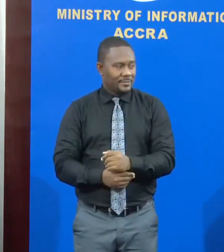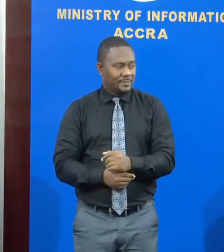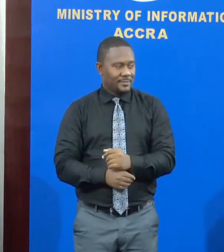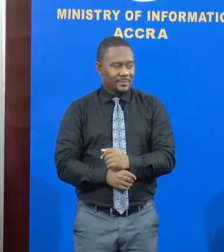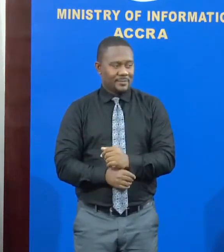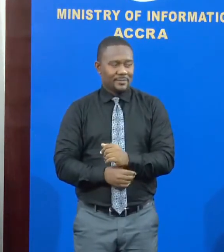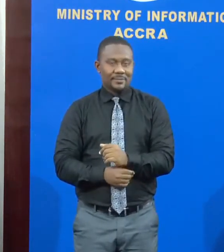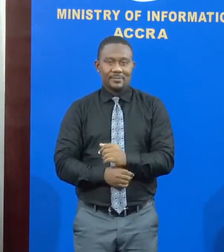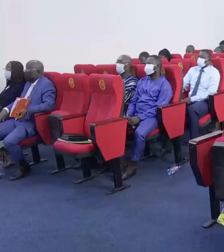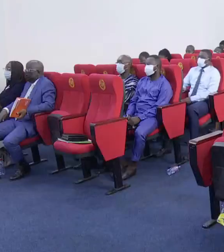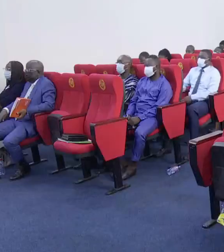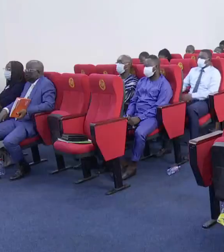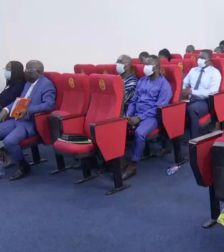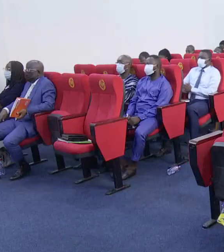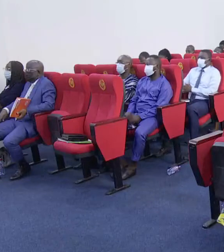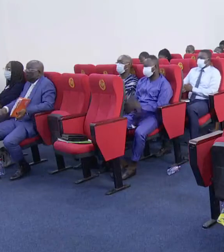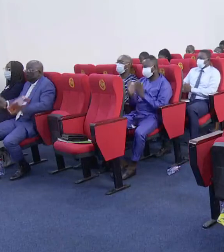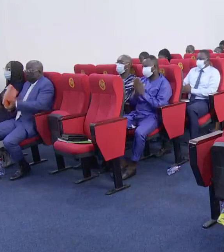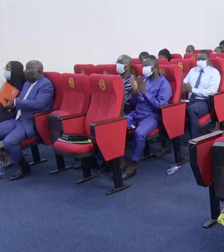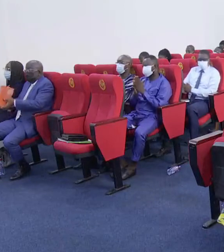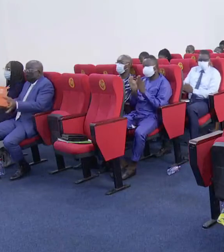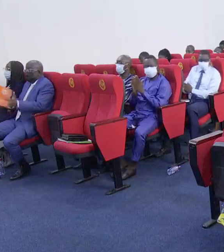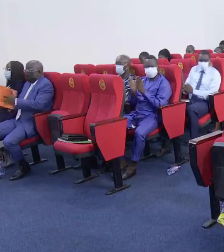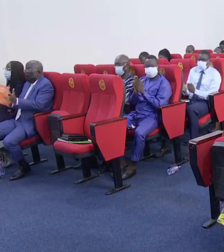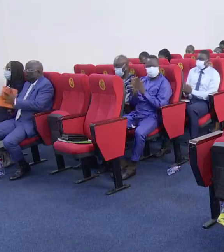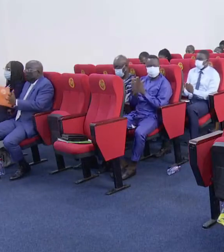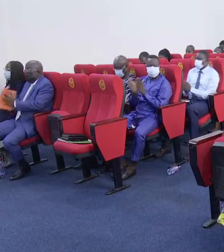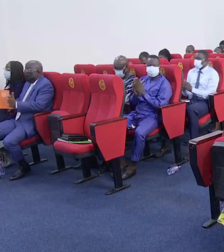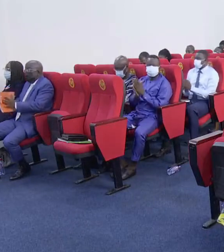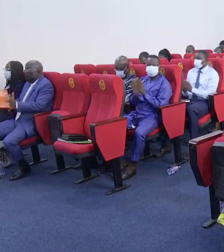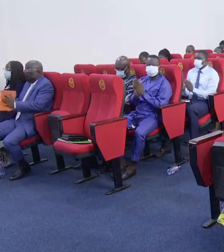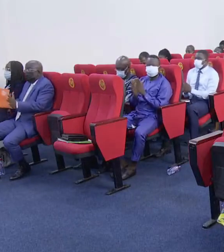Minister. We're most grateful for the opportunity.